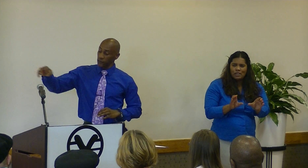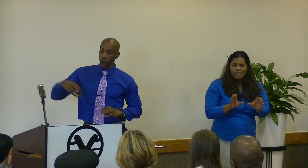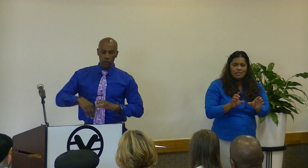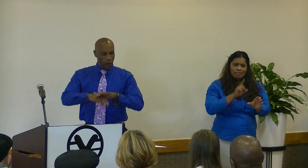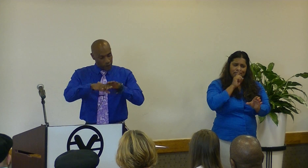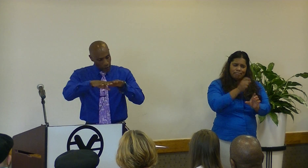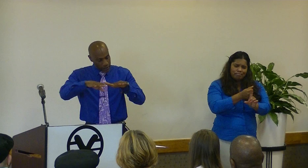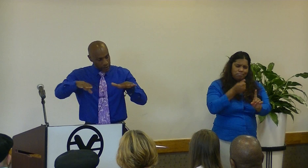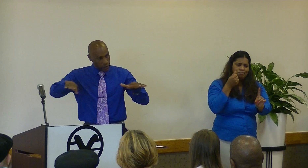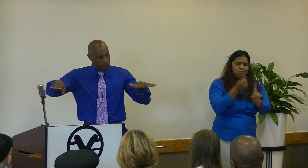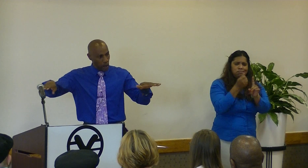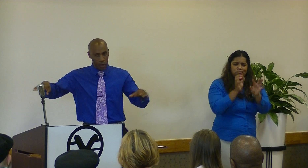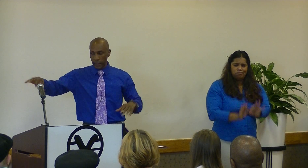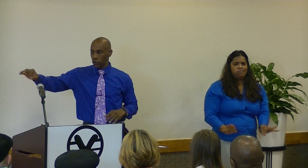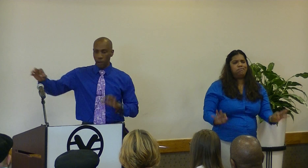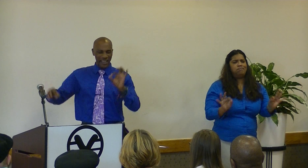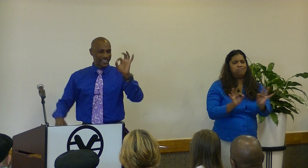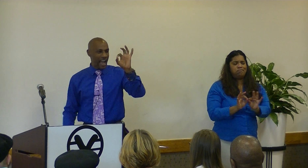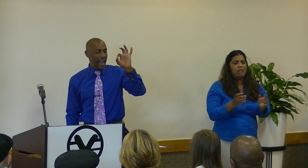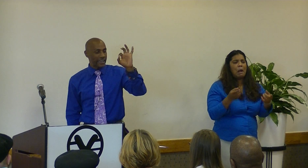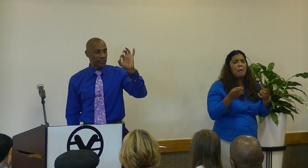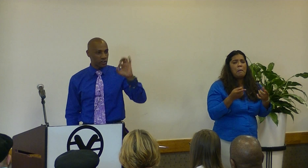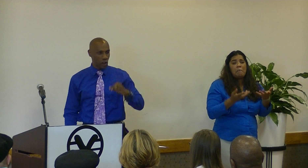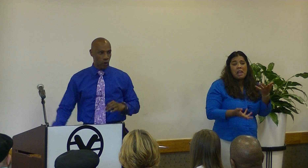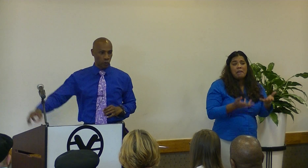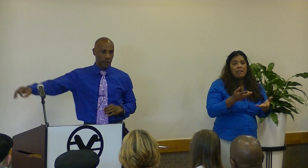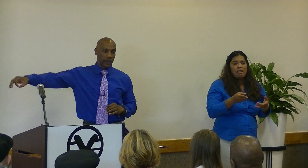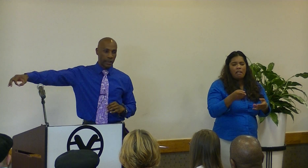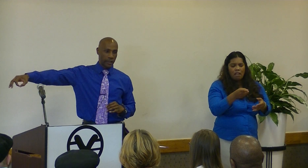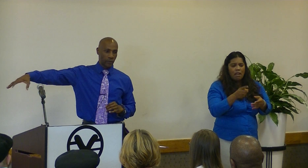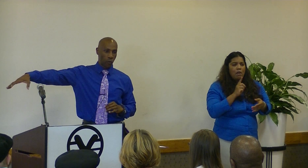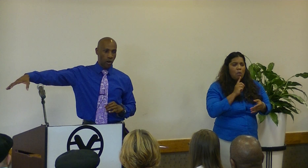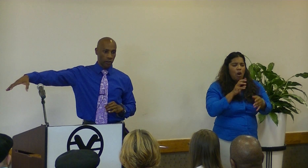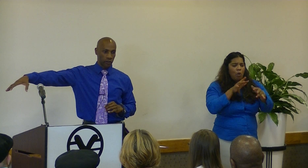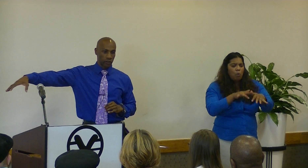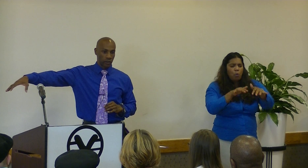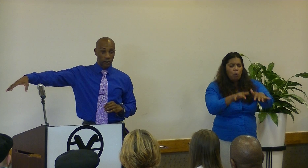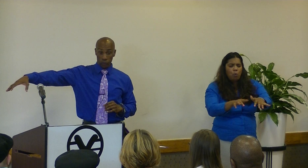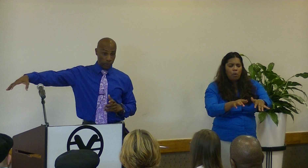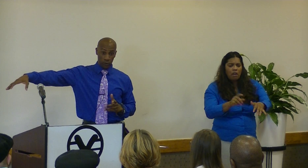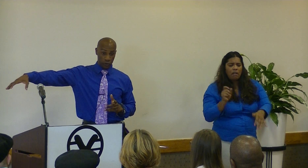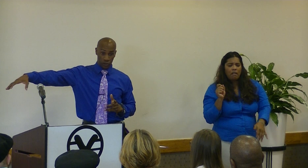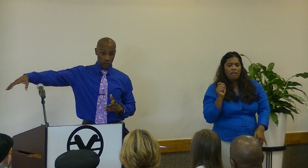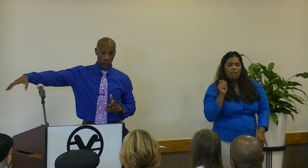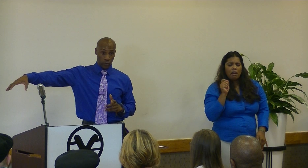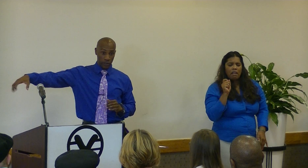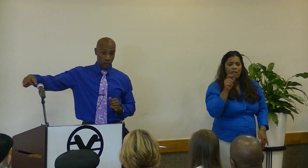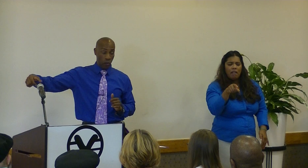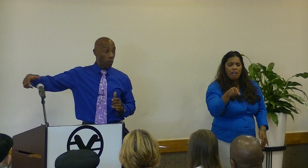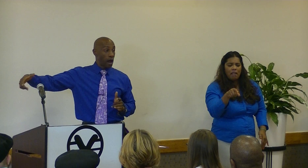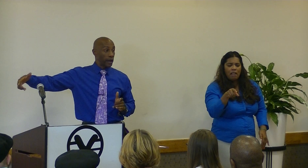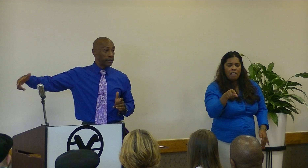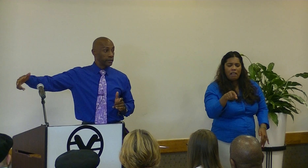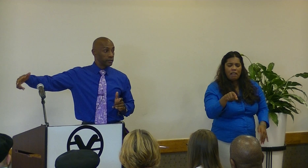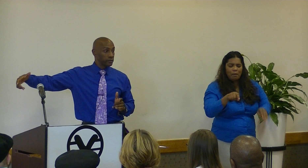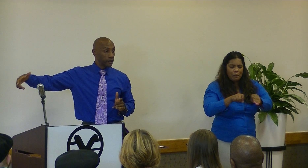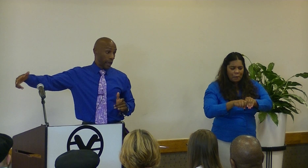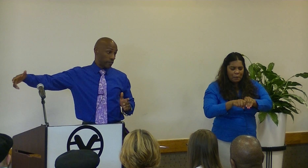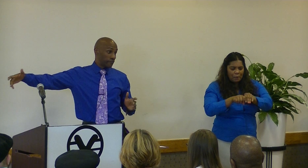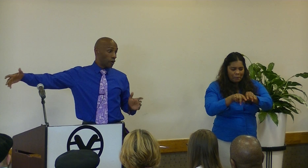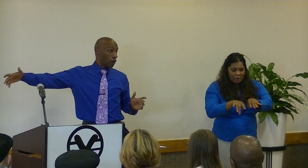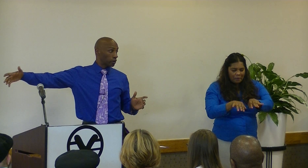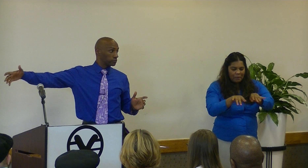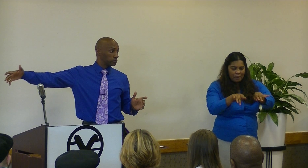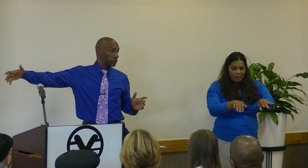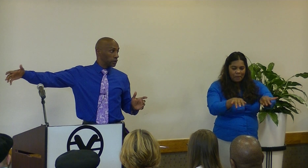matter if you go to a very still pond and drop a tiny stone in the water. The ripples are still going to go wide